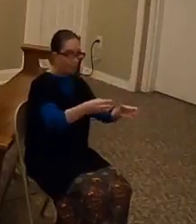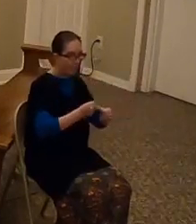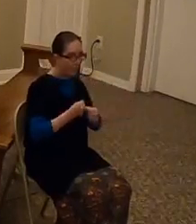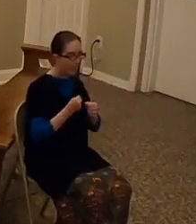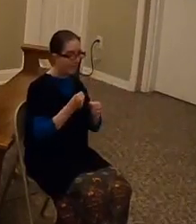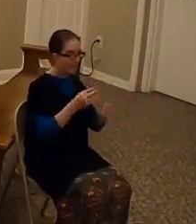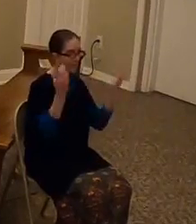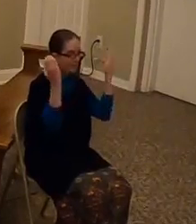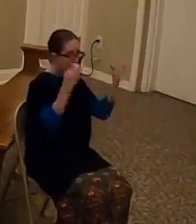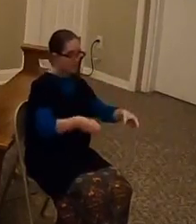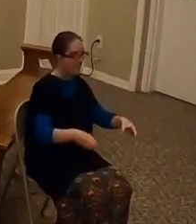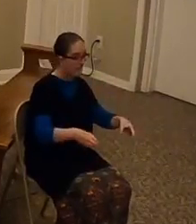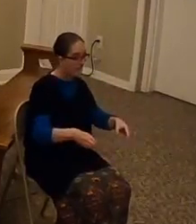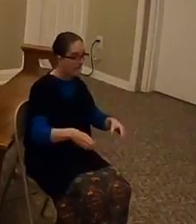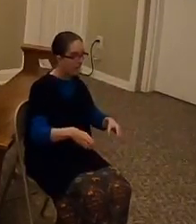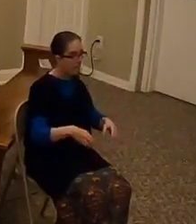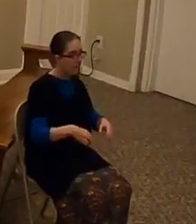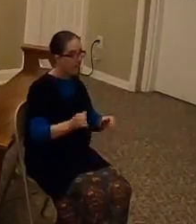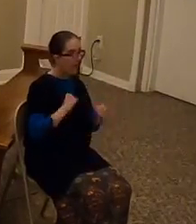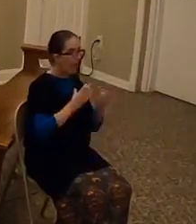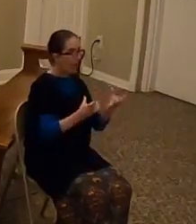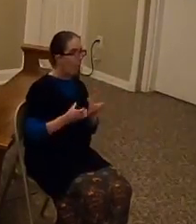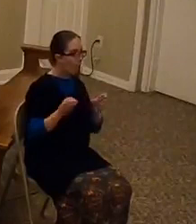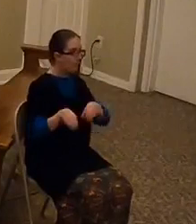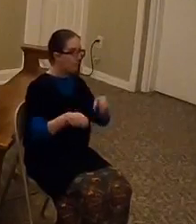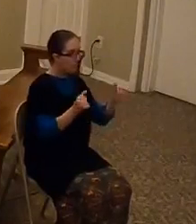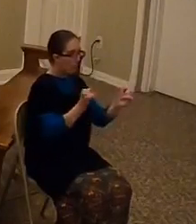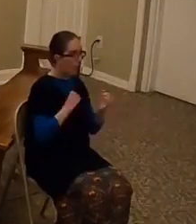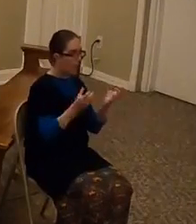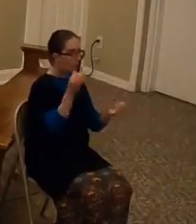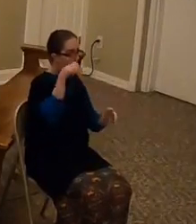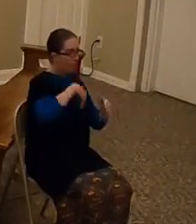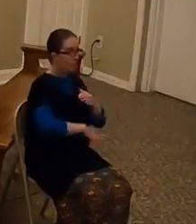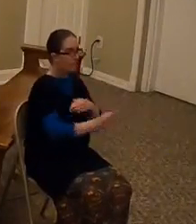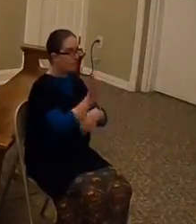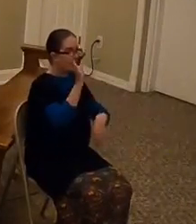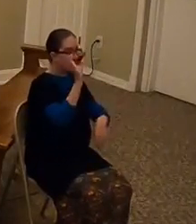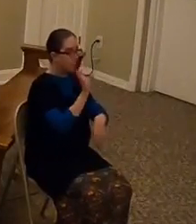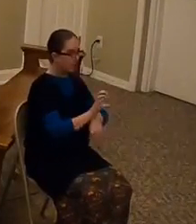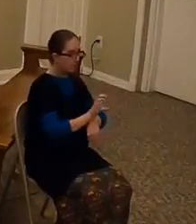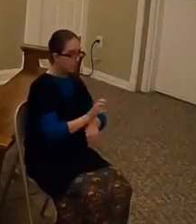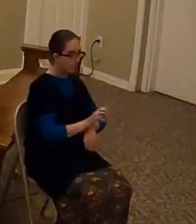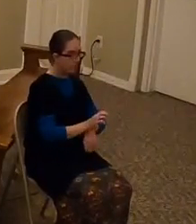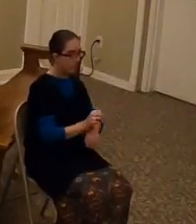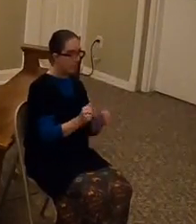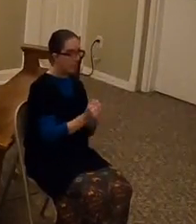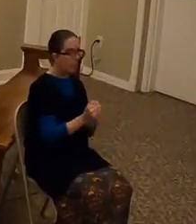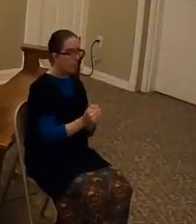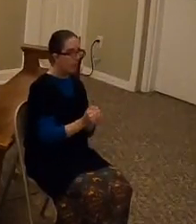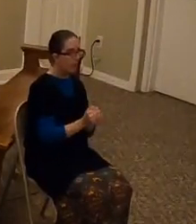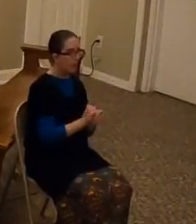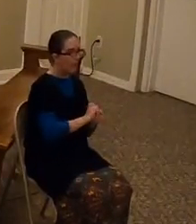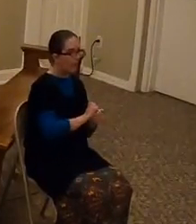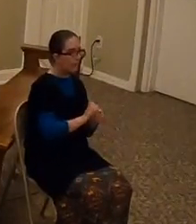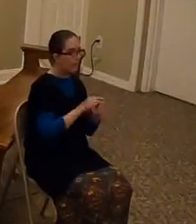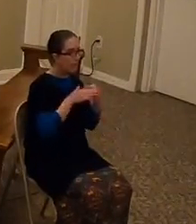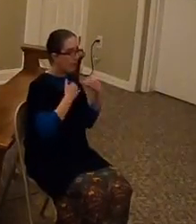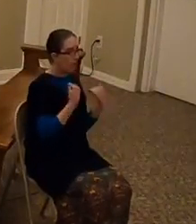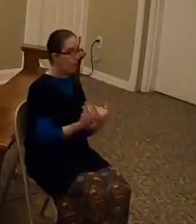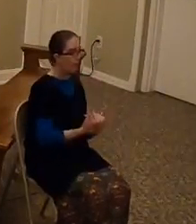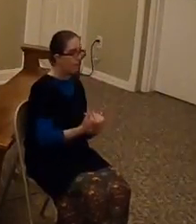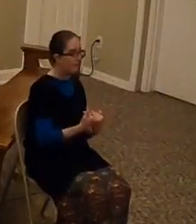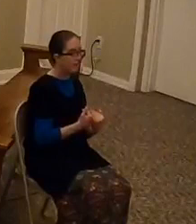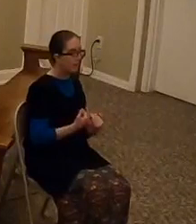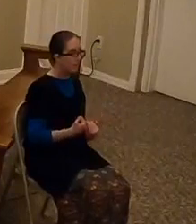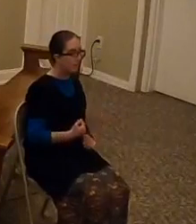chance? Right. Amen. You know what I want to do? I want to come into the house of God with a clean heart.